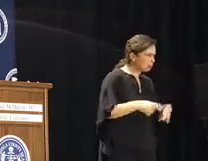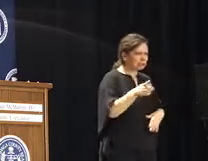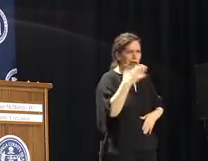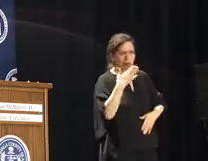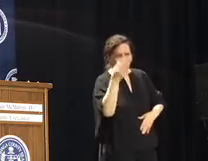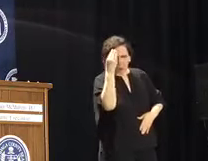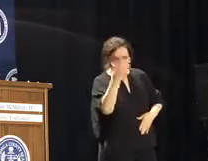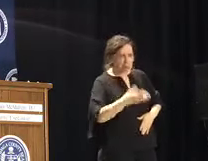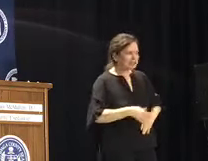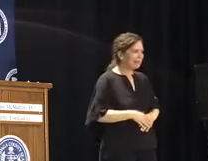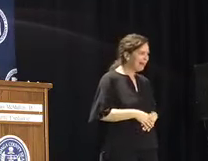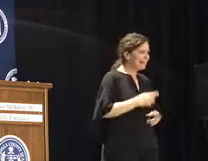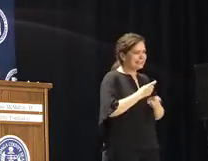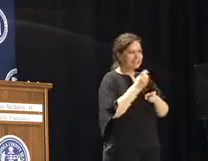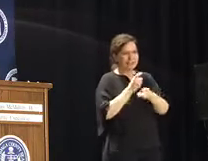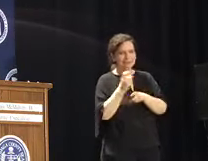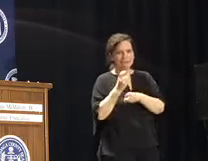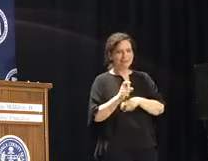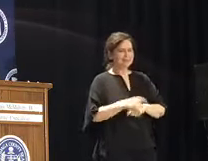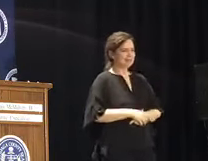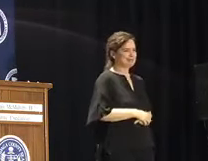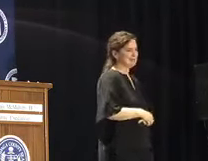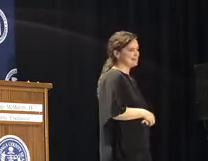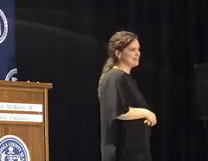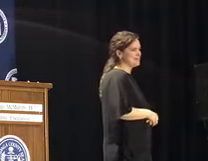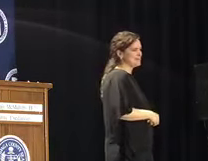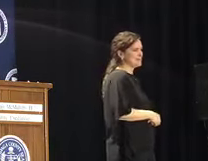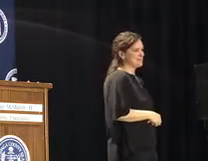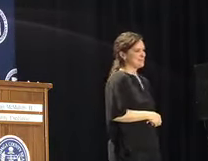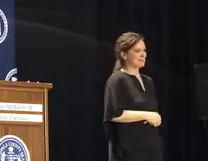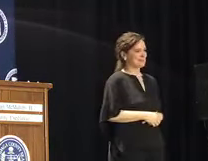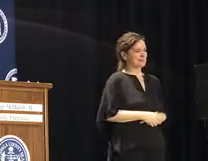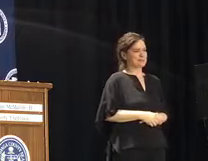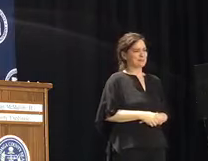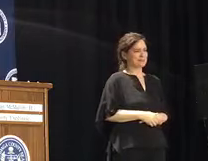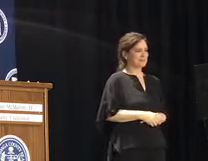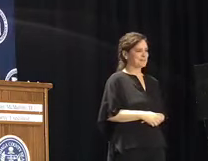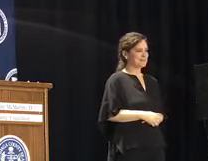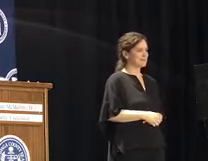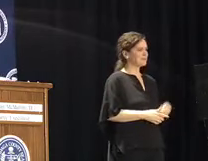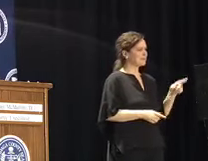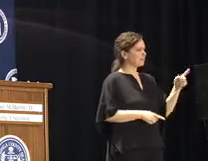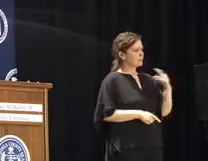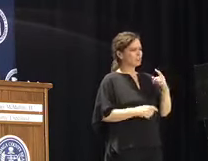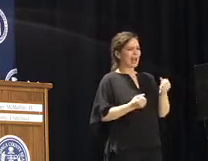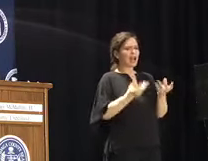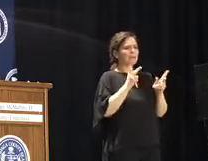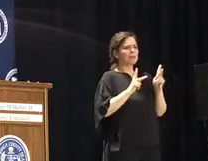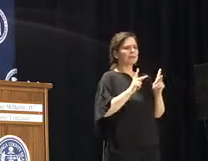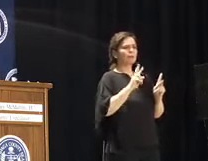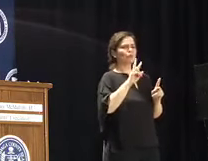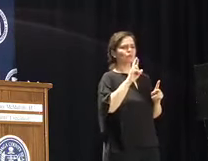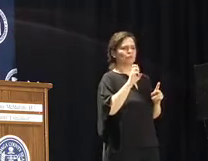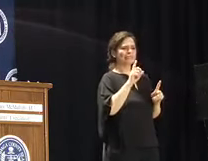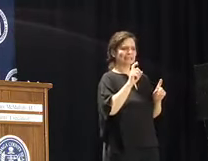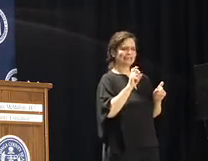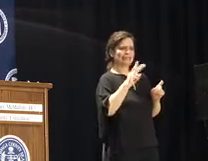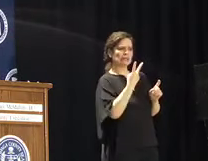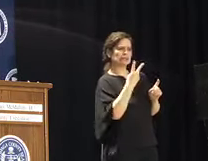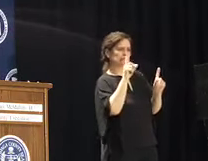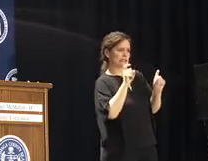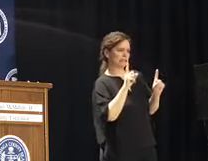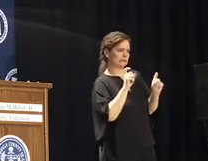in to get a retest if they were frustrated waiting for the first one. I recommend, Tim, I got a lot of emails on this, so I sent a